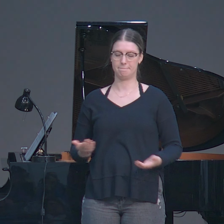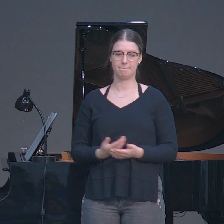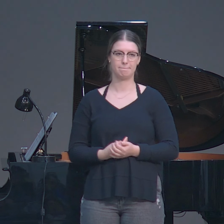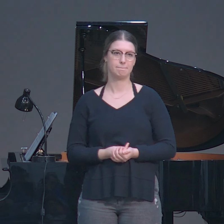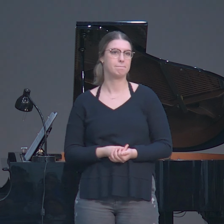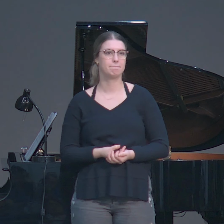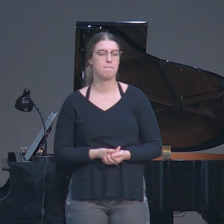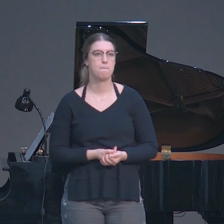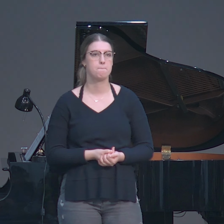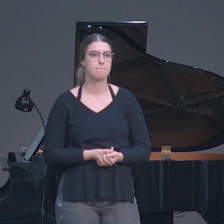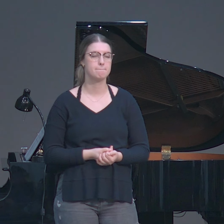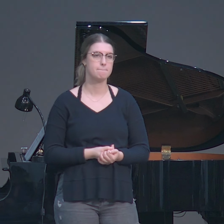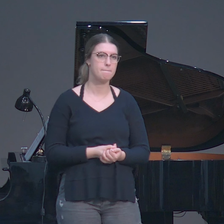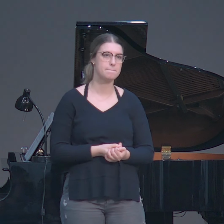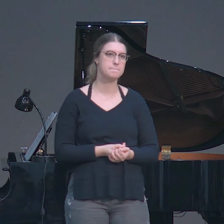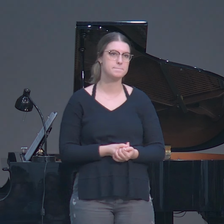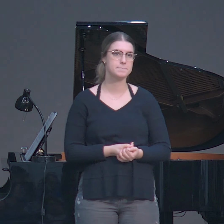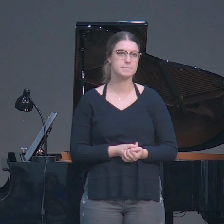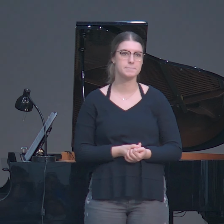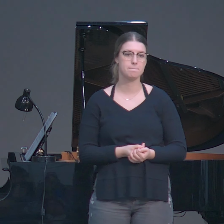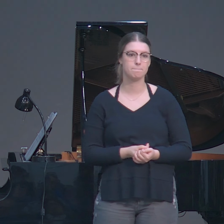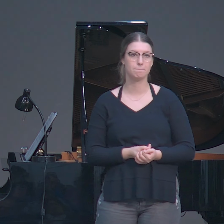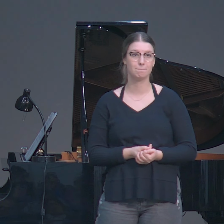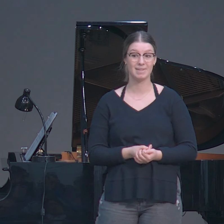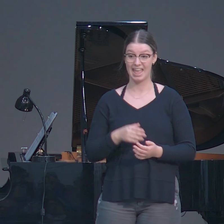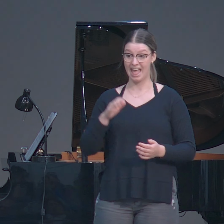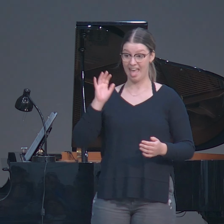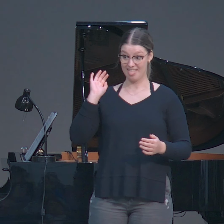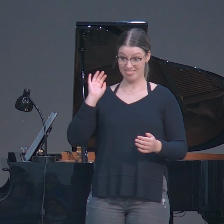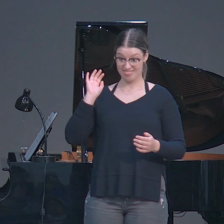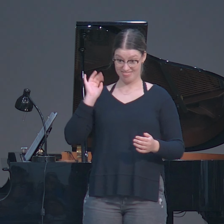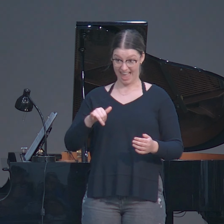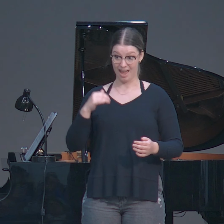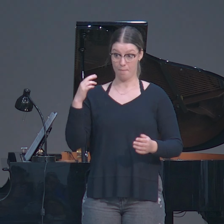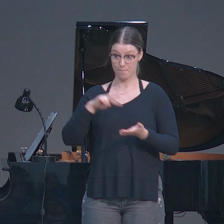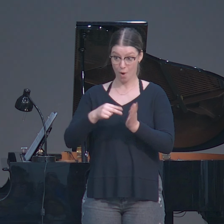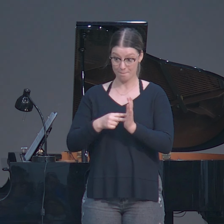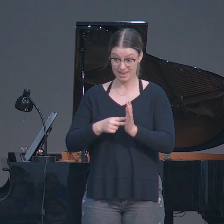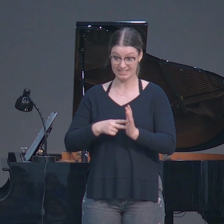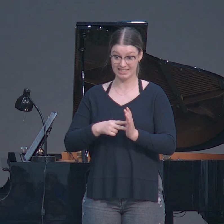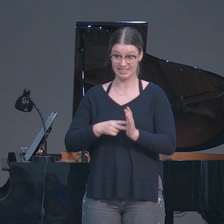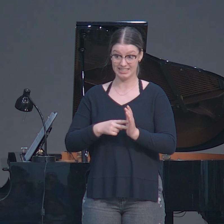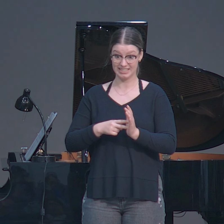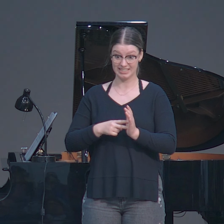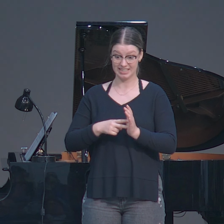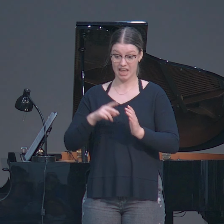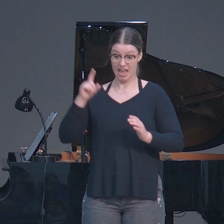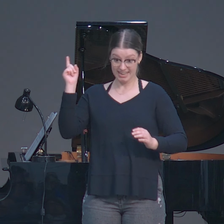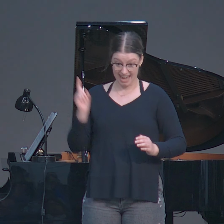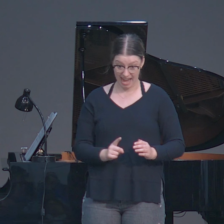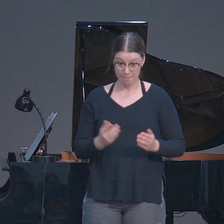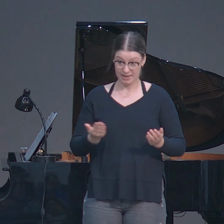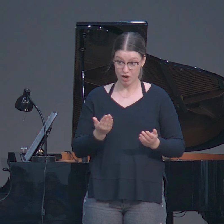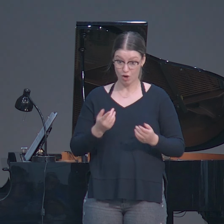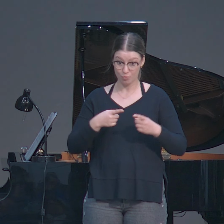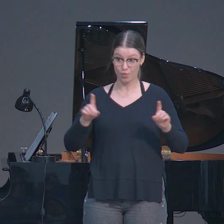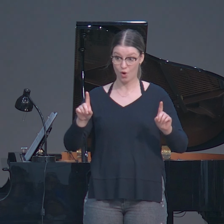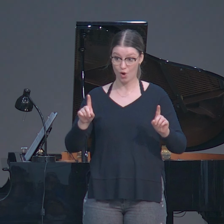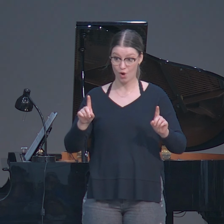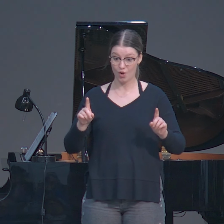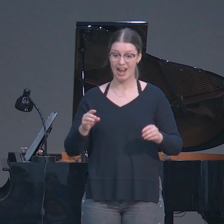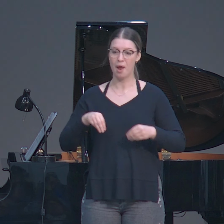reason. And it ushered in a new promise. Did you hear it